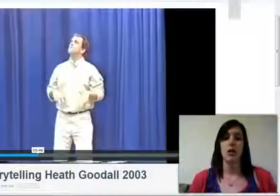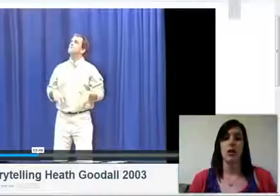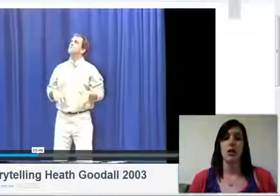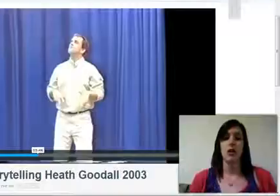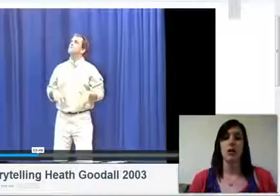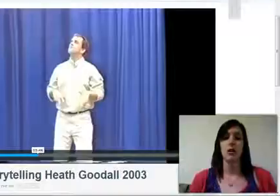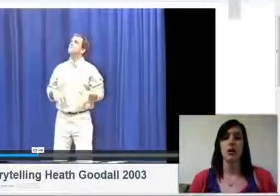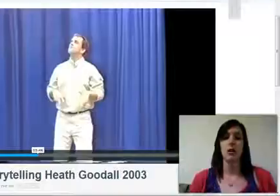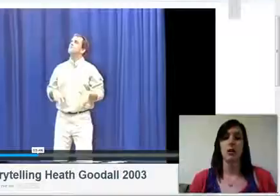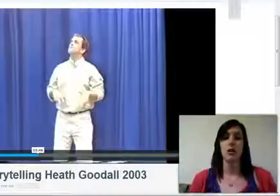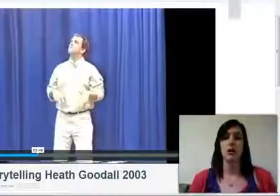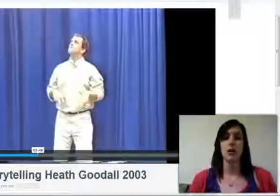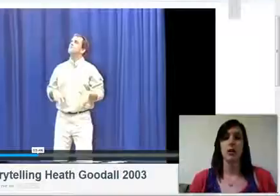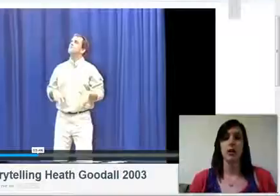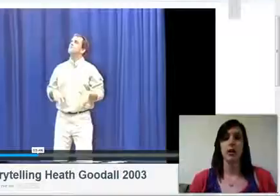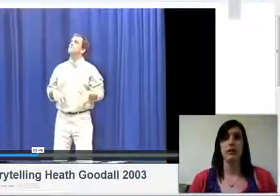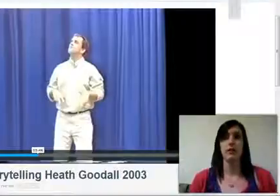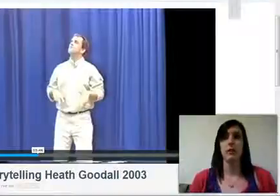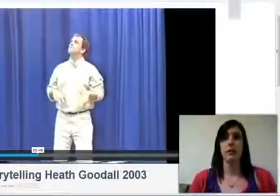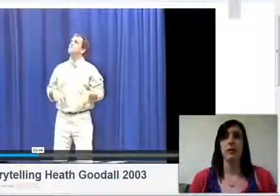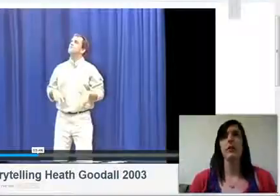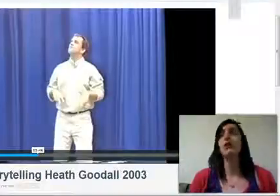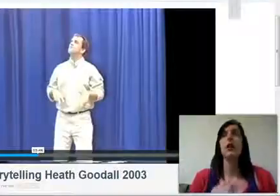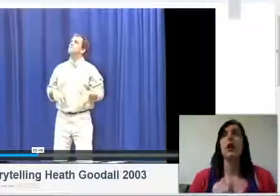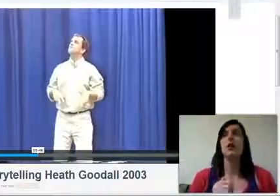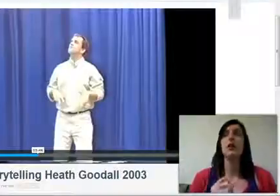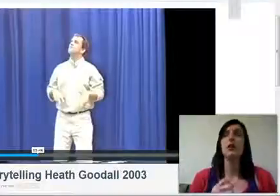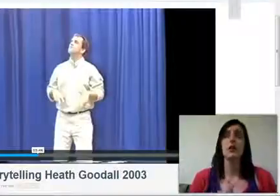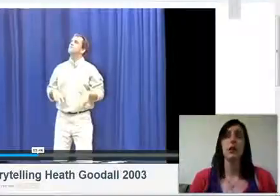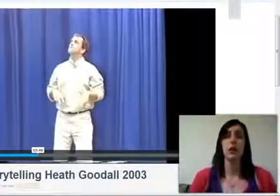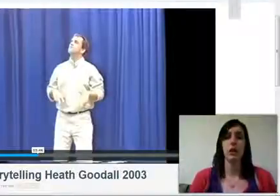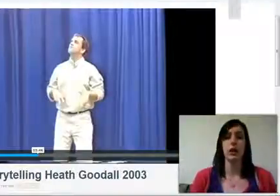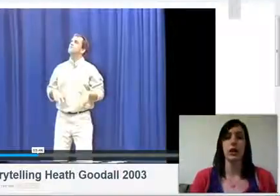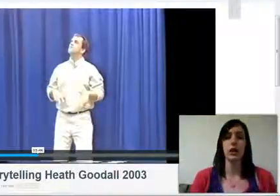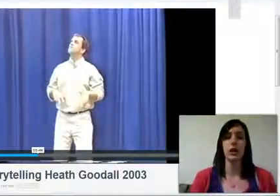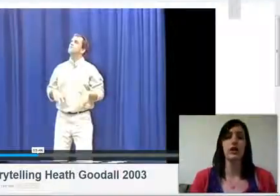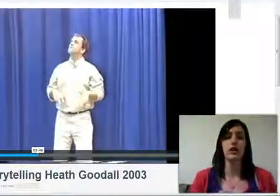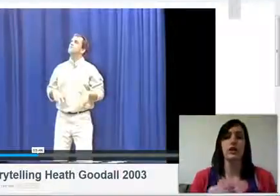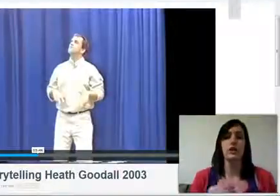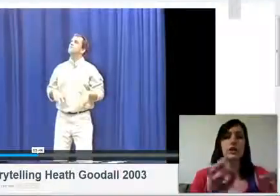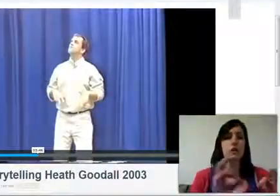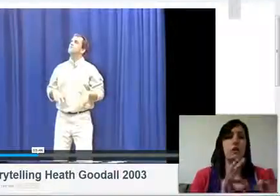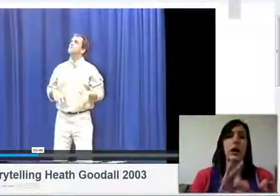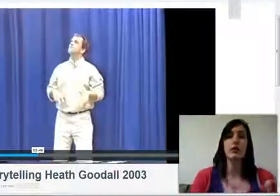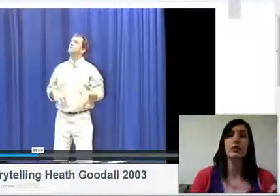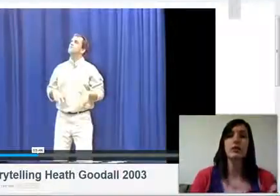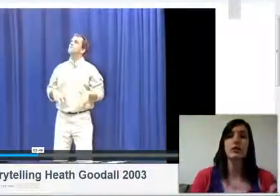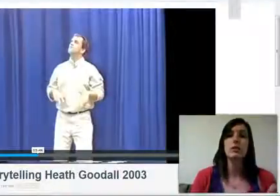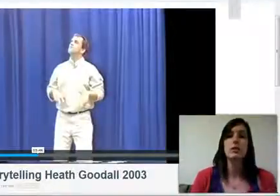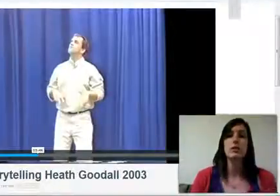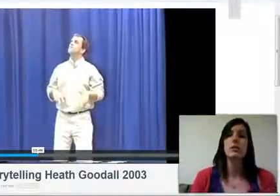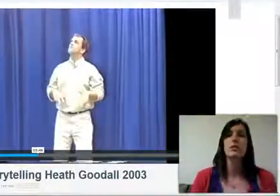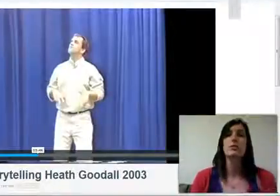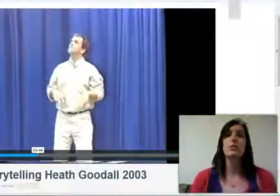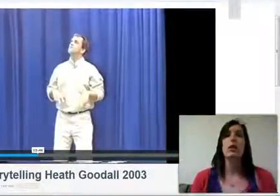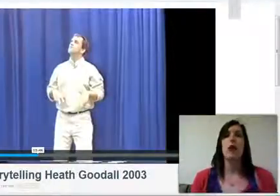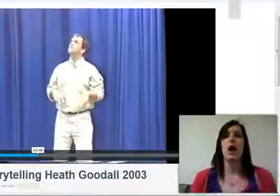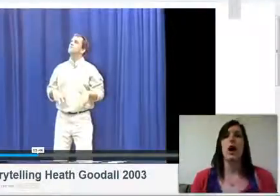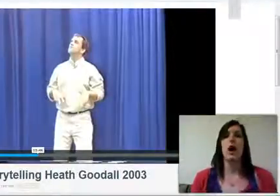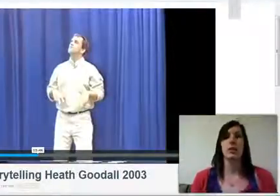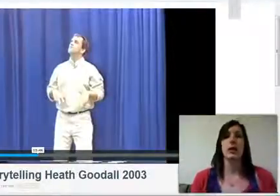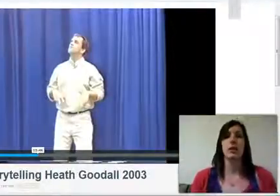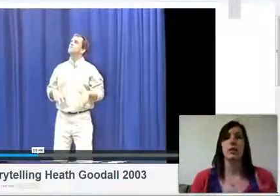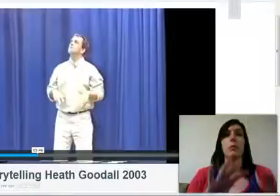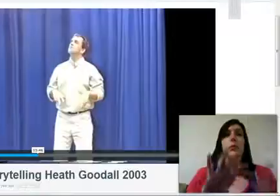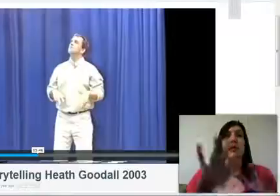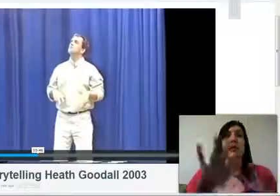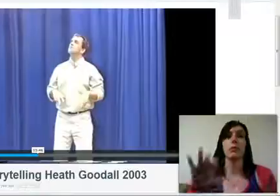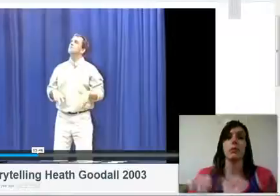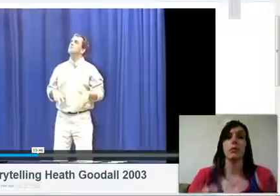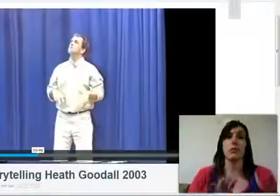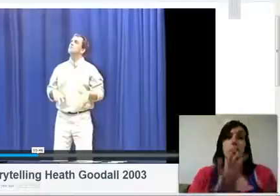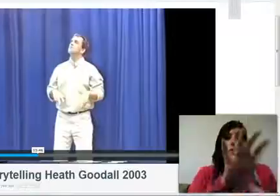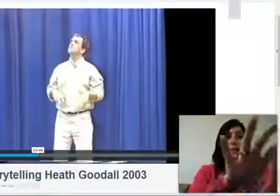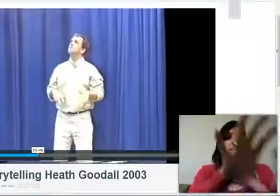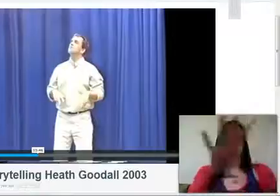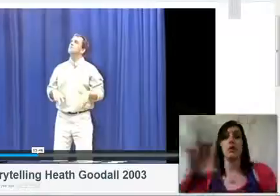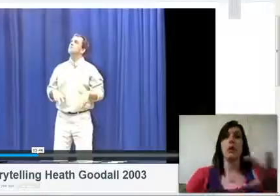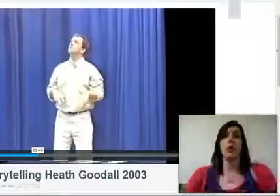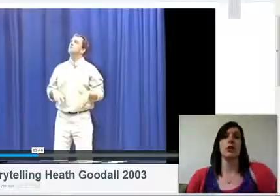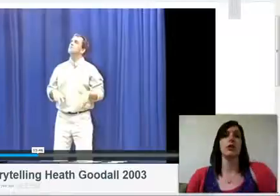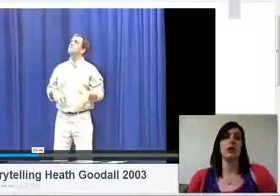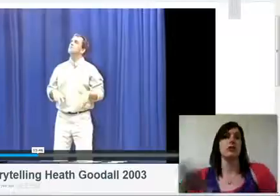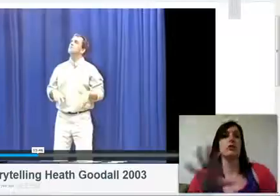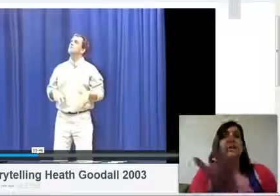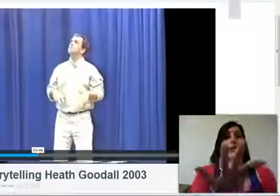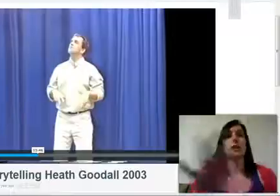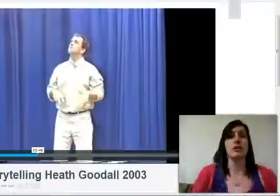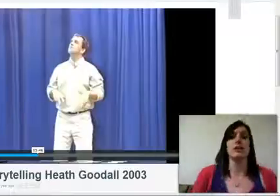So making sure that I find the correct word to describe those things, and the placement. So when